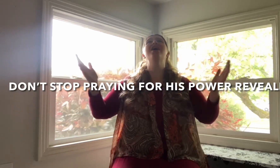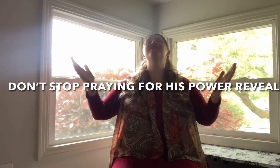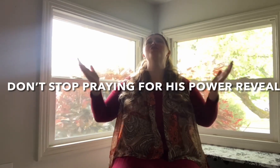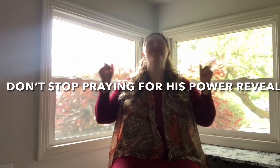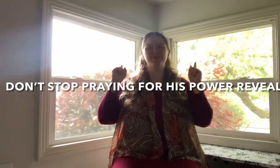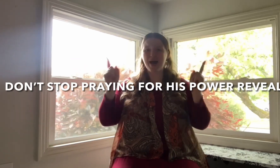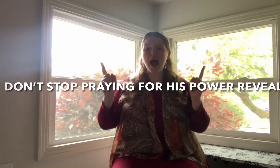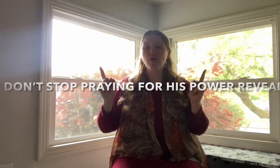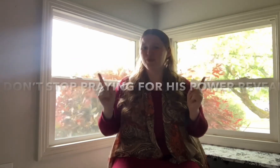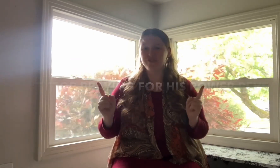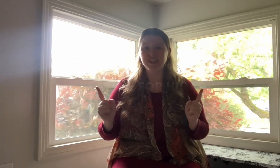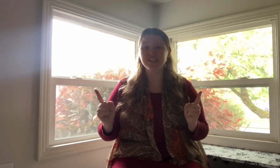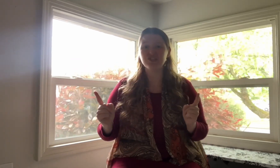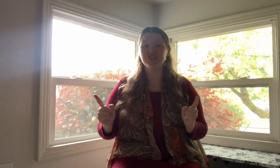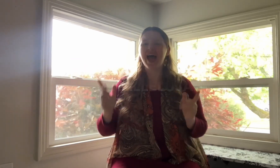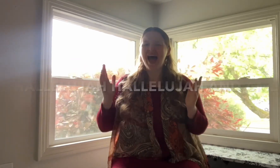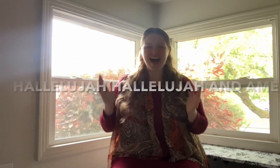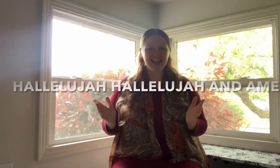for his power revealed.